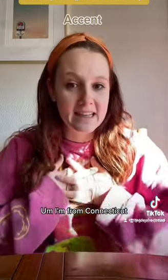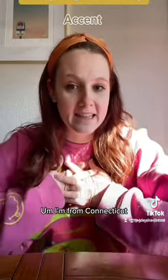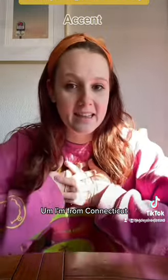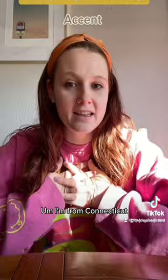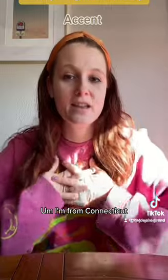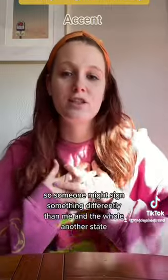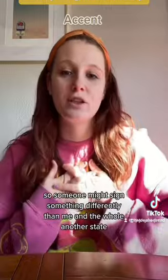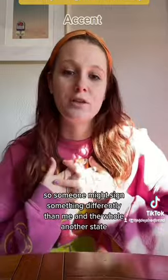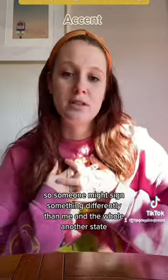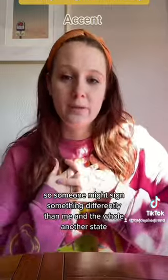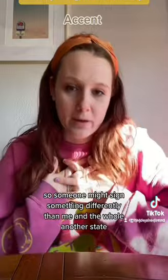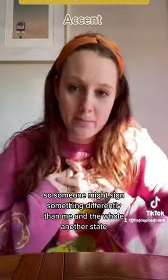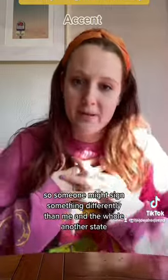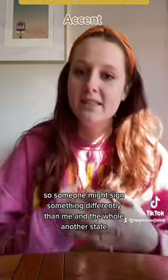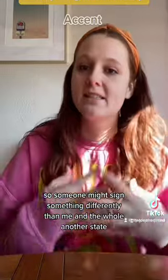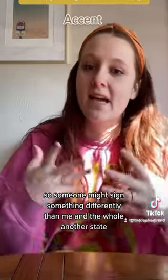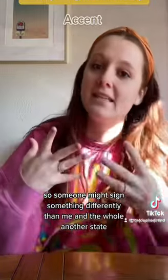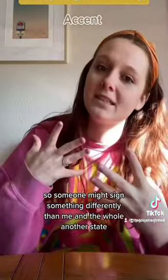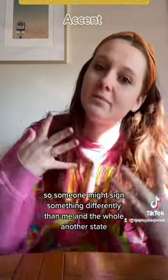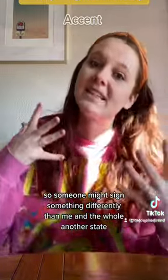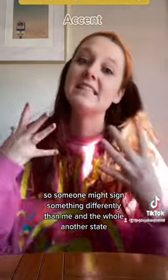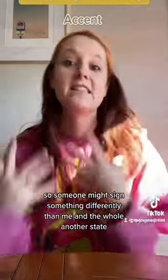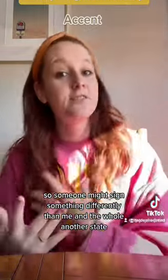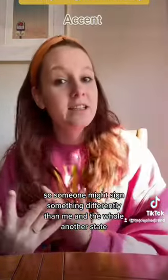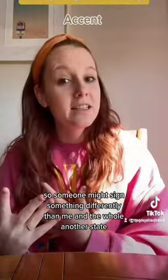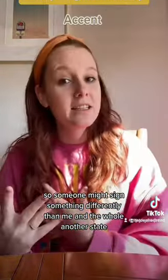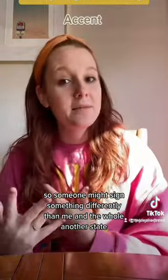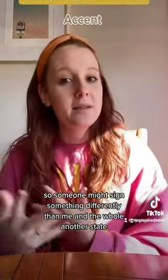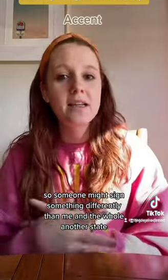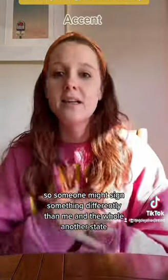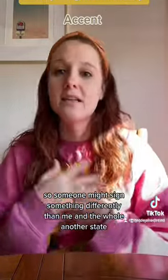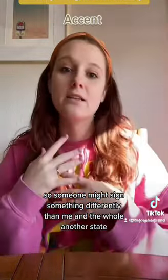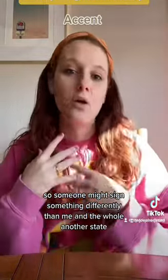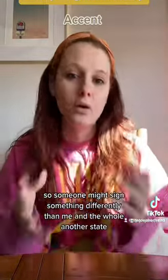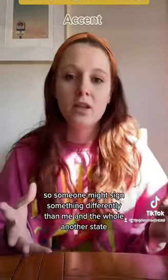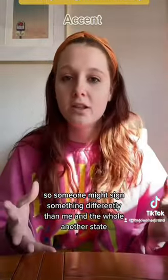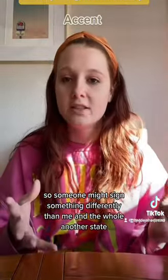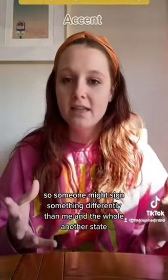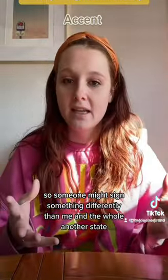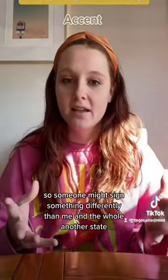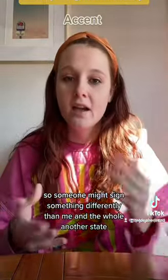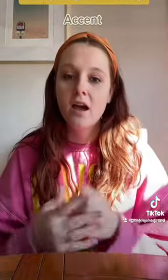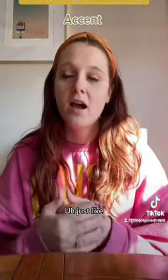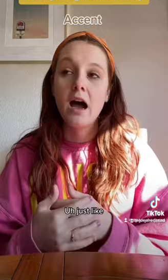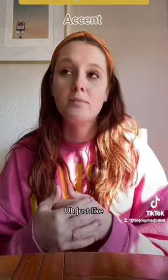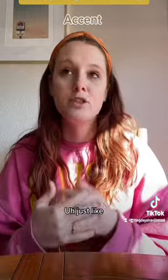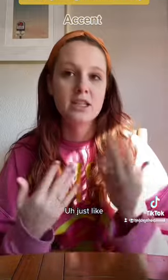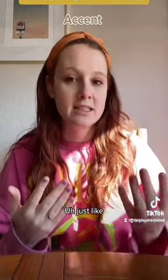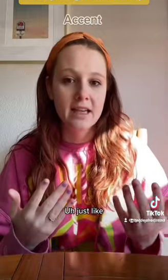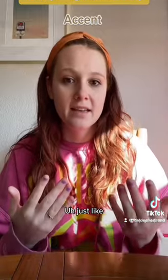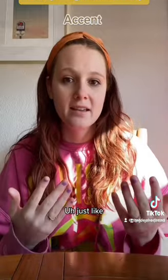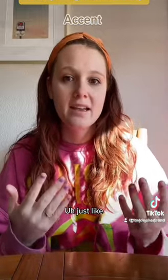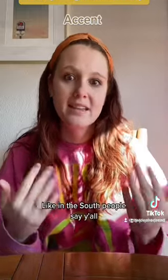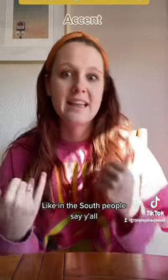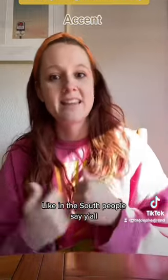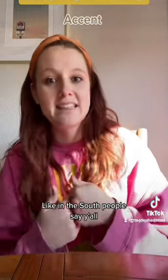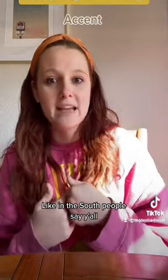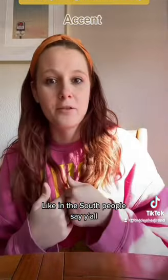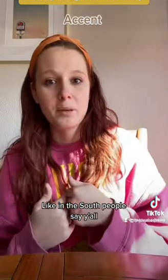so someone might sign something differently than me in a whole other state um just like like in the south people